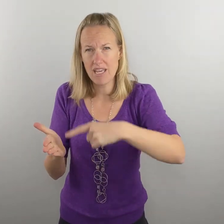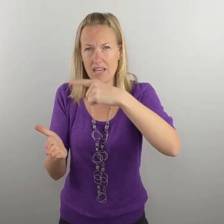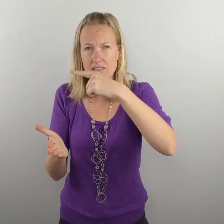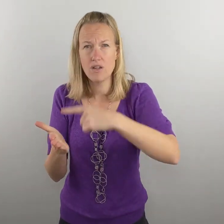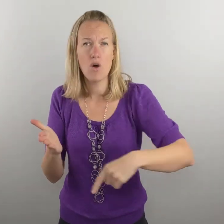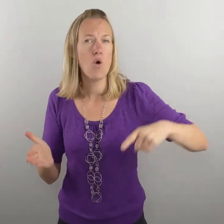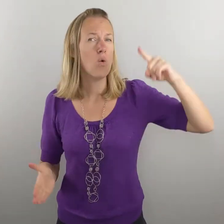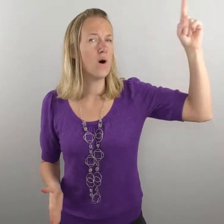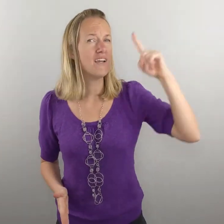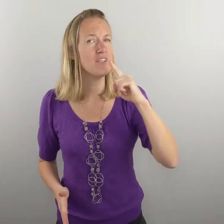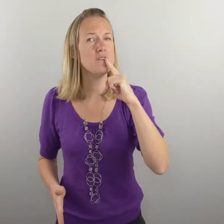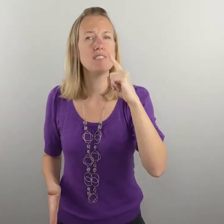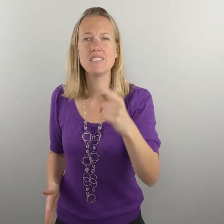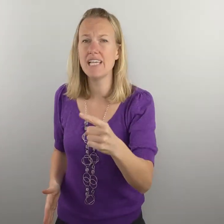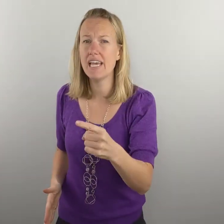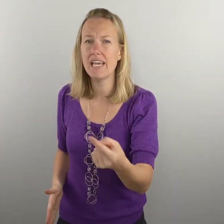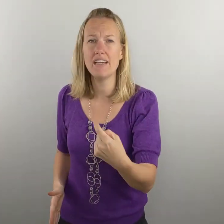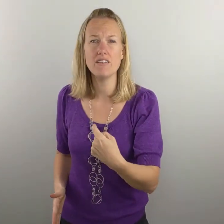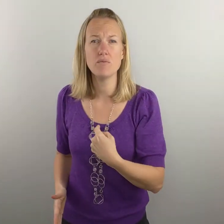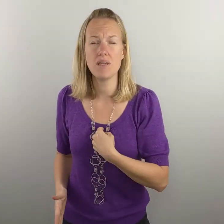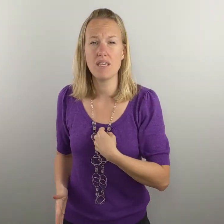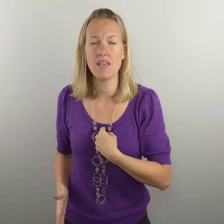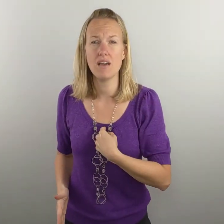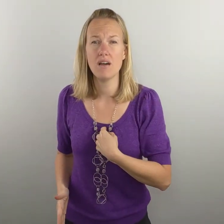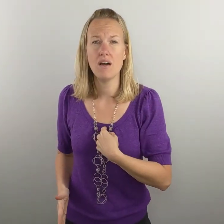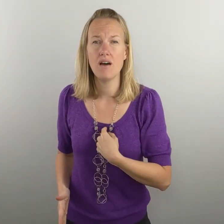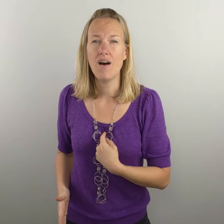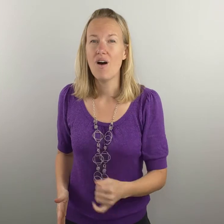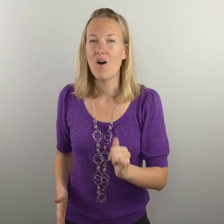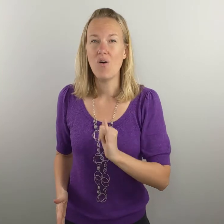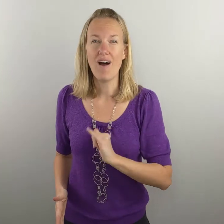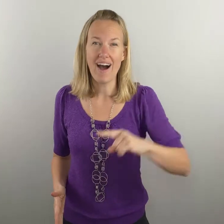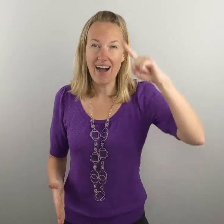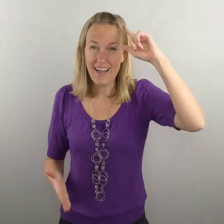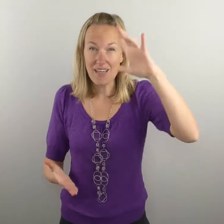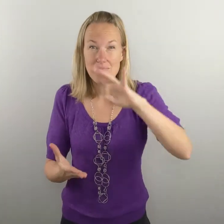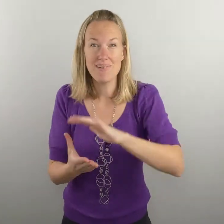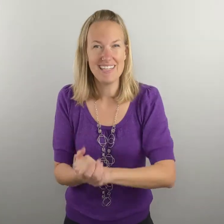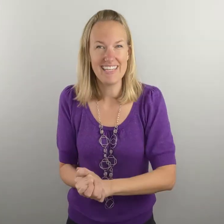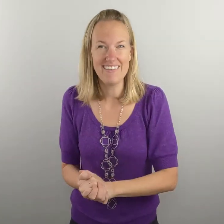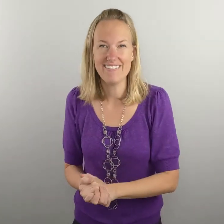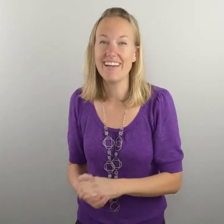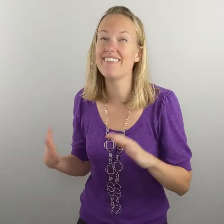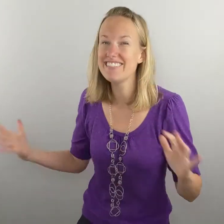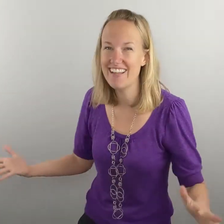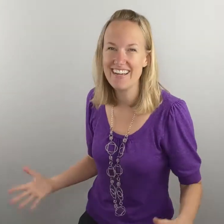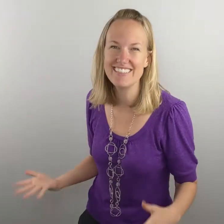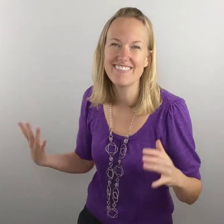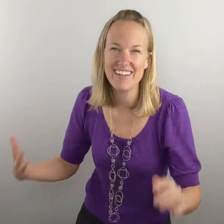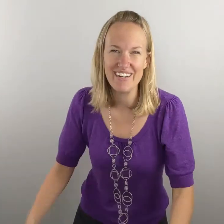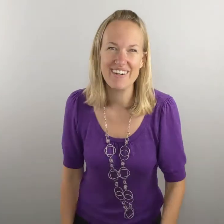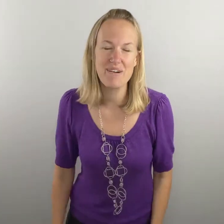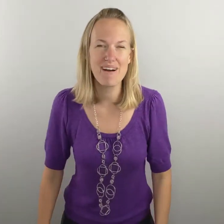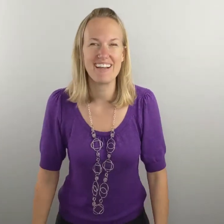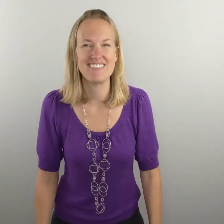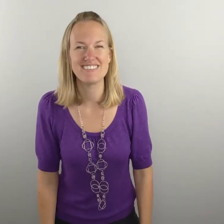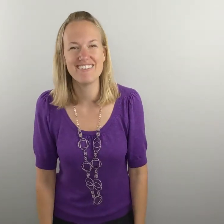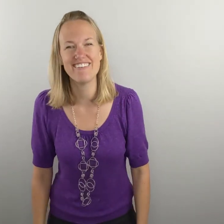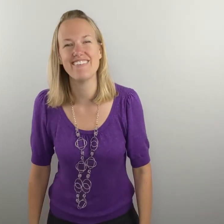hand. What you say of me. Oh, I believe. I know it's a lot. Don't worry. We're going to practice. We'll go through it a